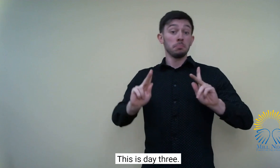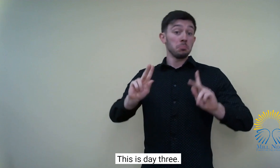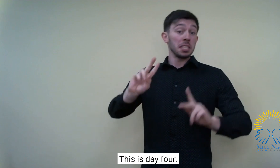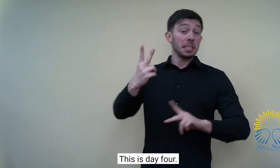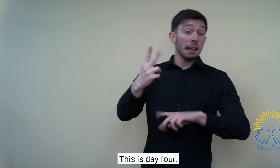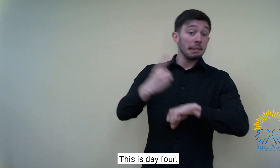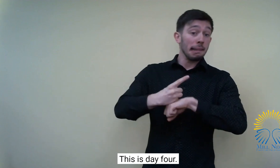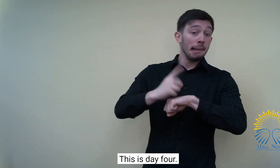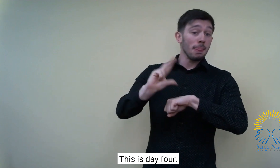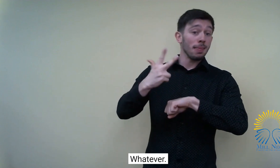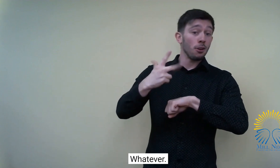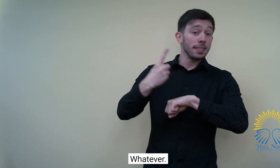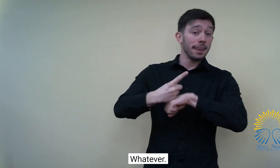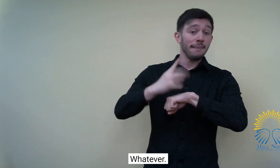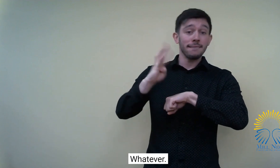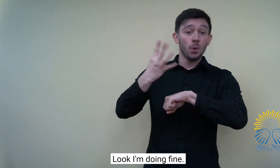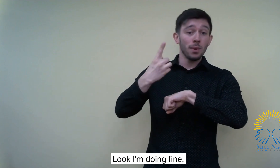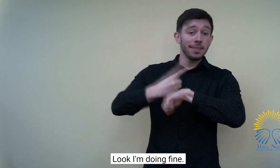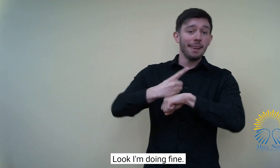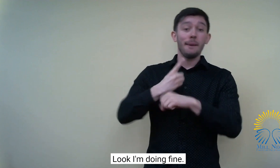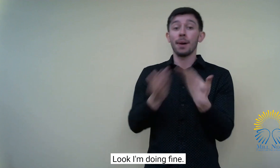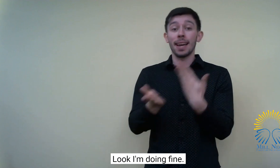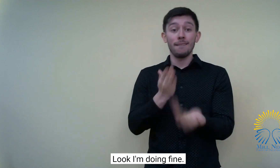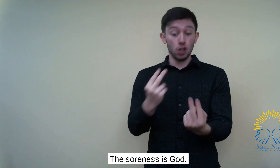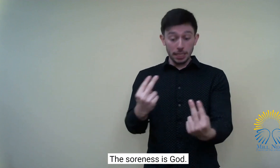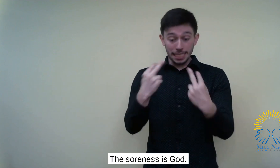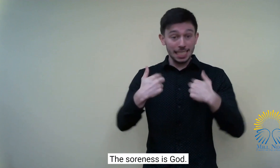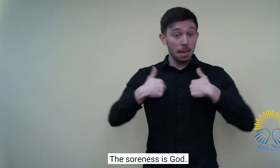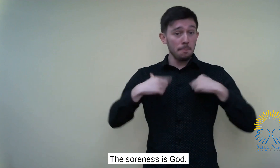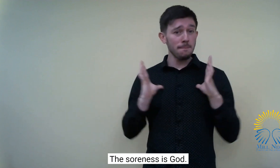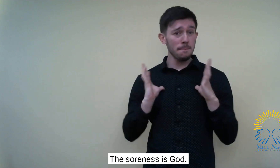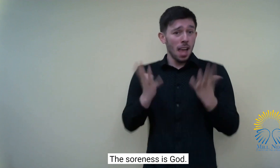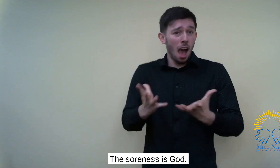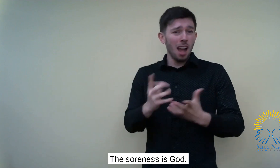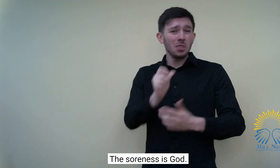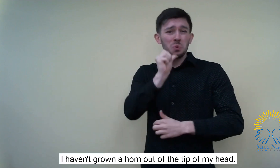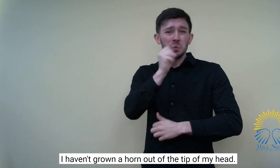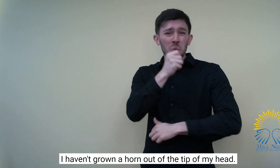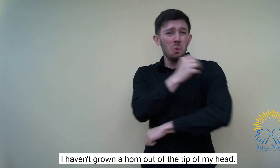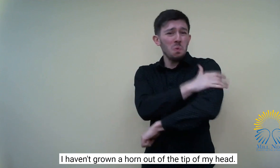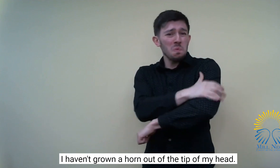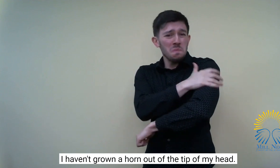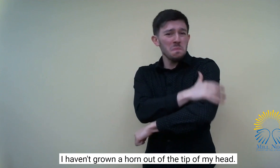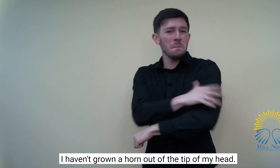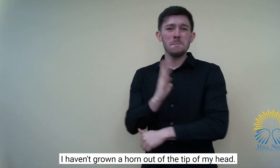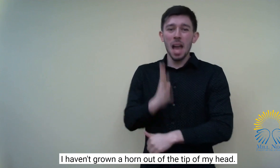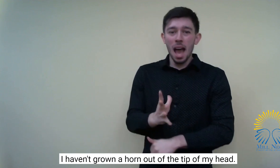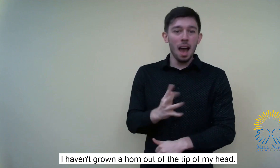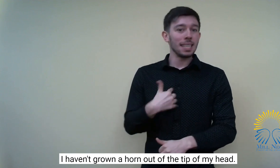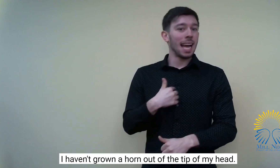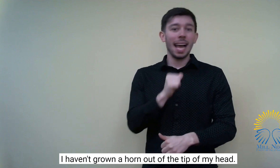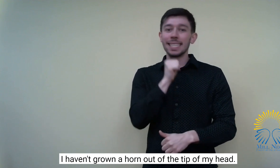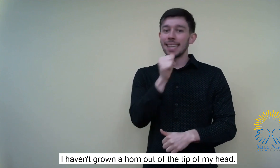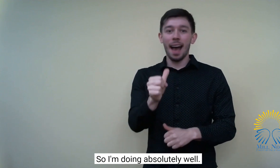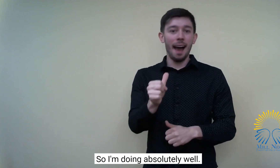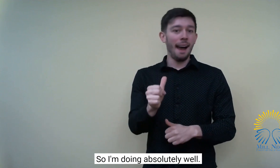this is day 4, whatever. Look, I'm doing fine. The soreness is gone. I haven't grown a horn out of the tip of my head, so I'm